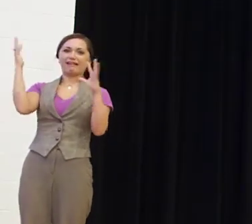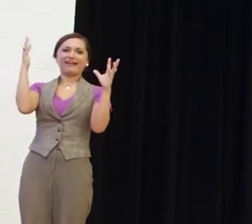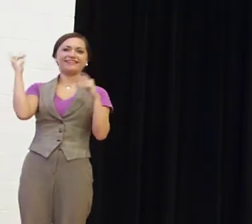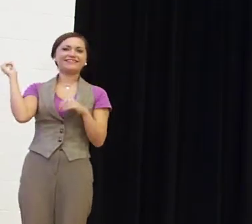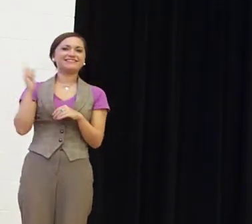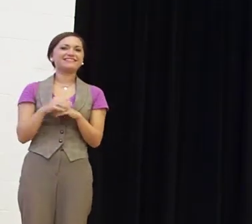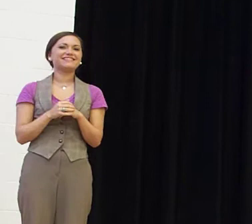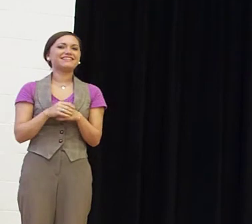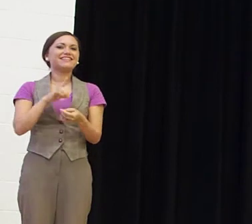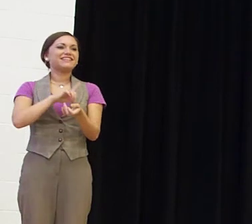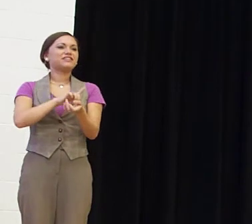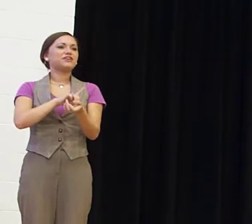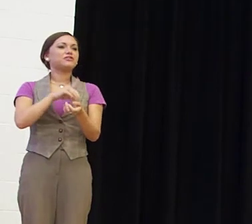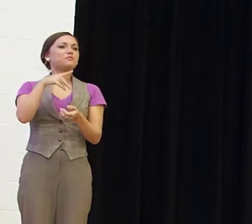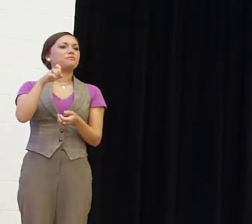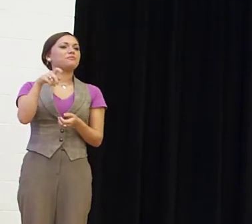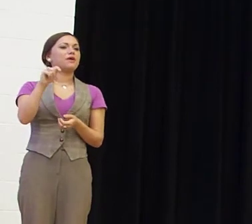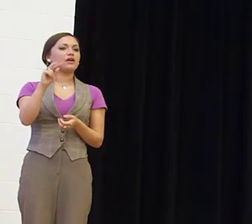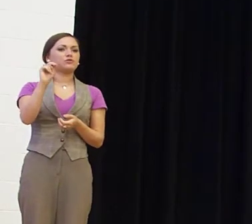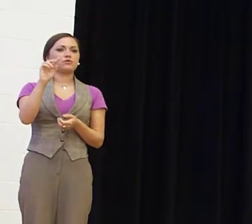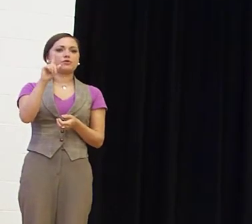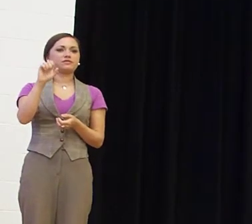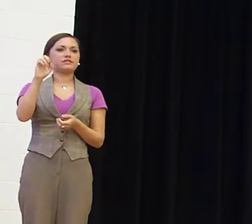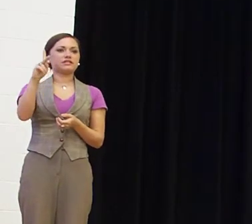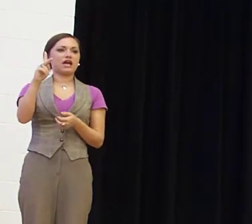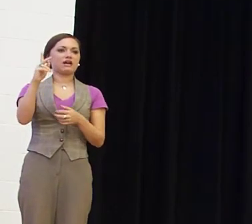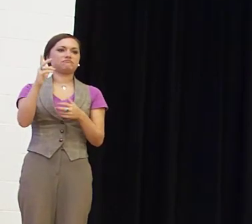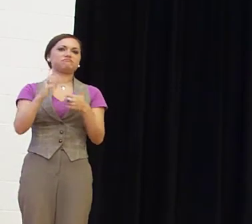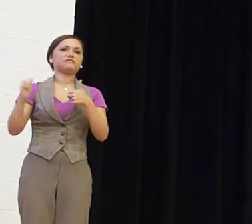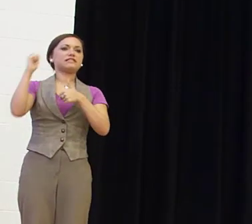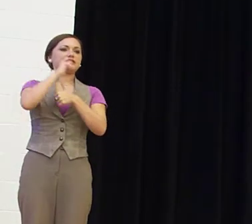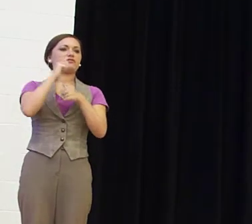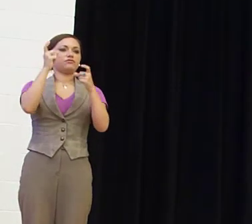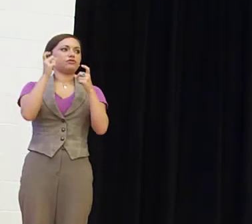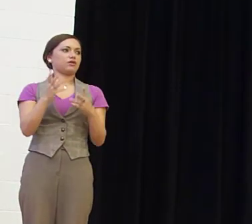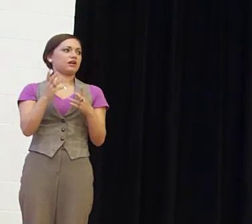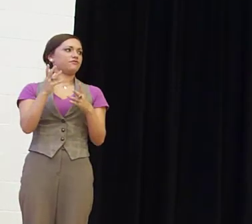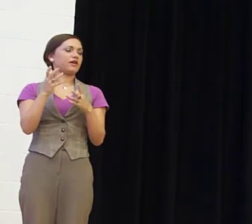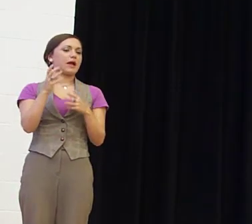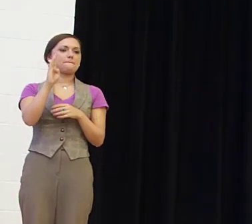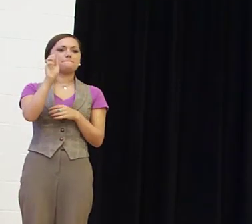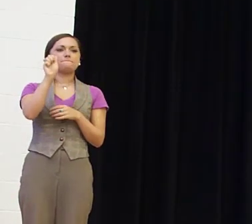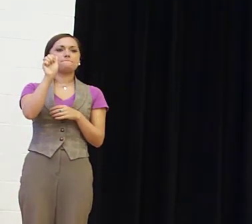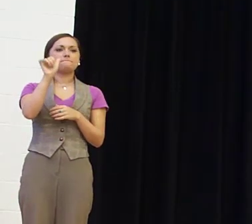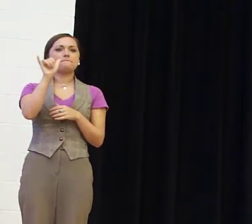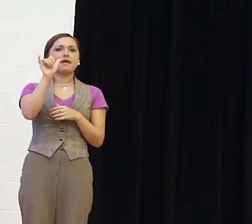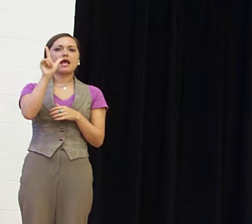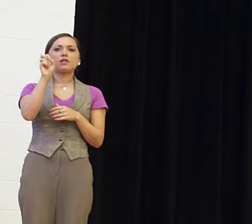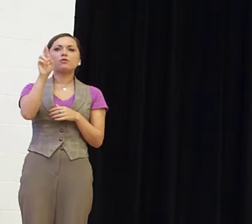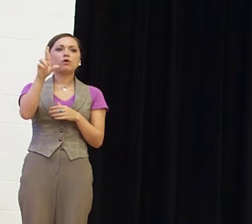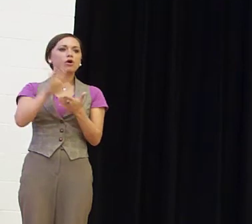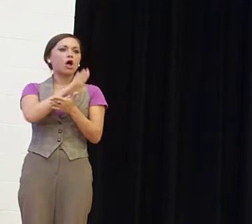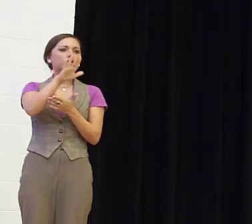Dr. Peg Nozak, Executive Director, Center of Research on Women with Disabilities at Baylor College of Medicine.